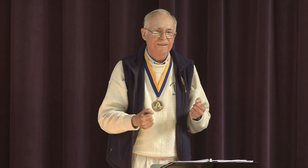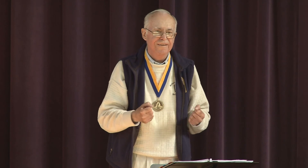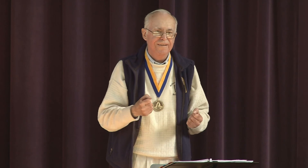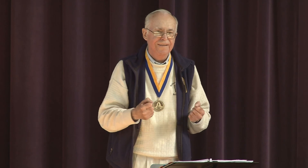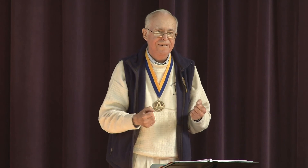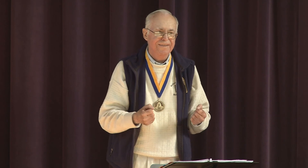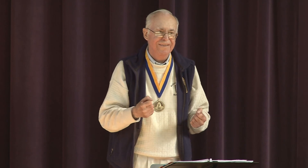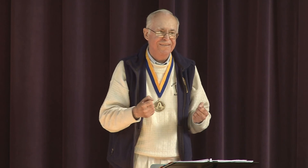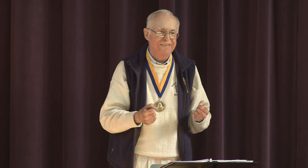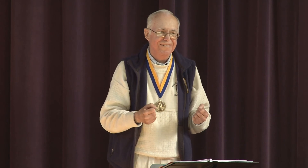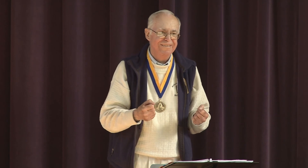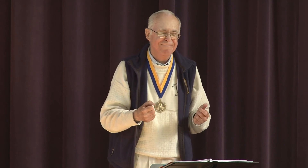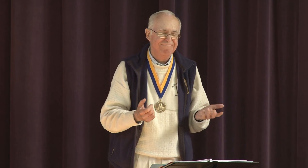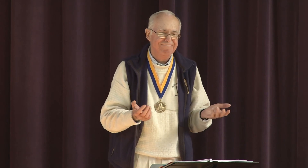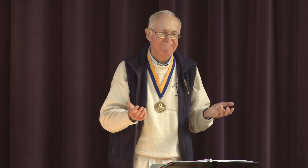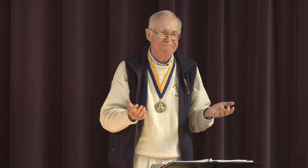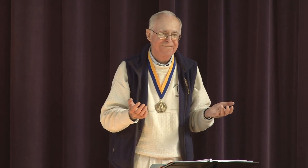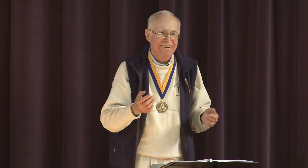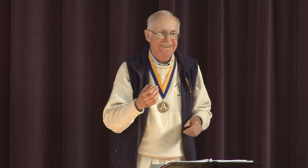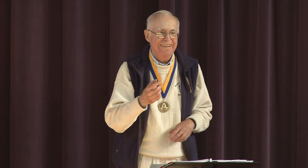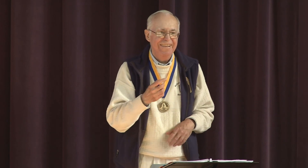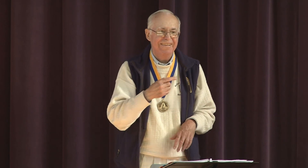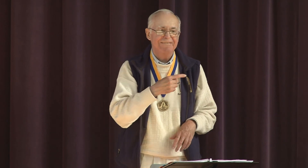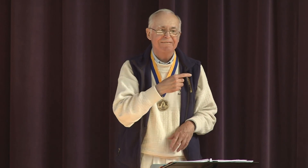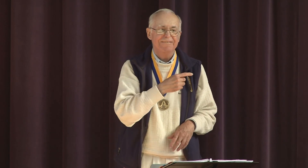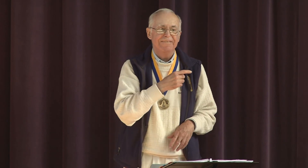He was perhaps the only student on campus who had a car.